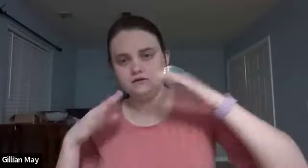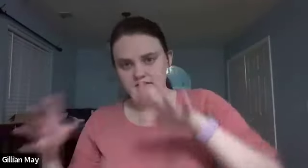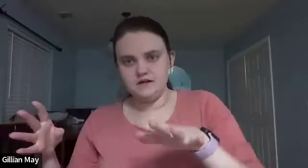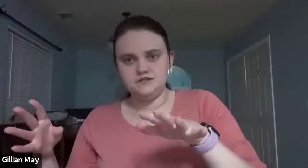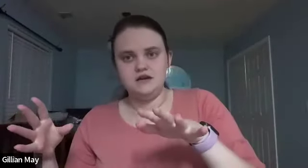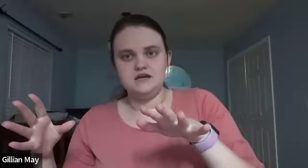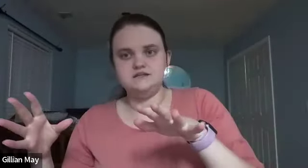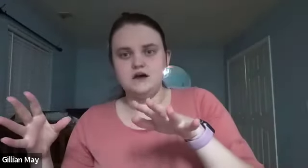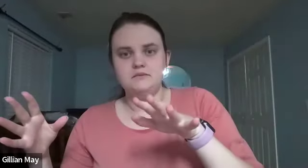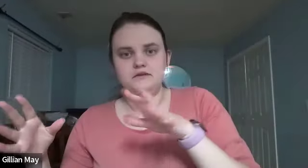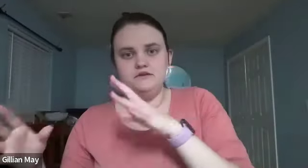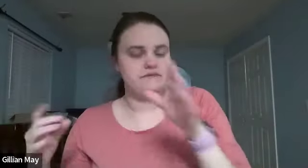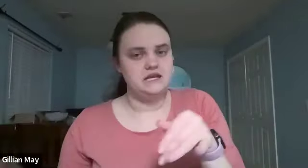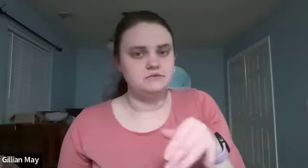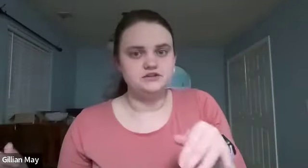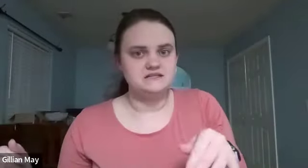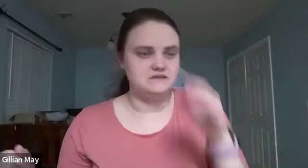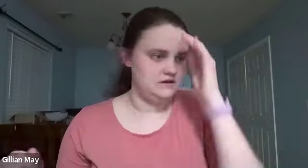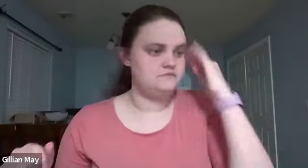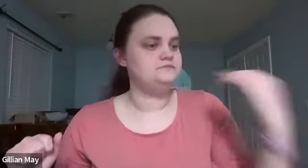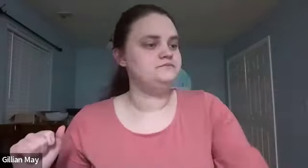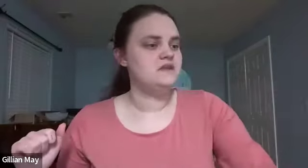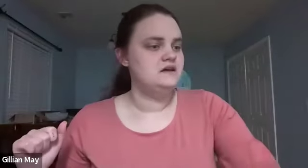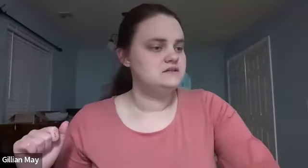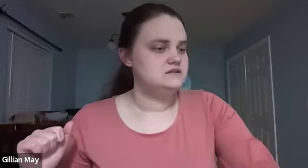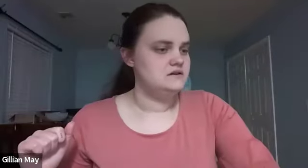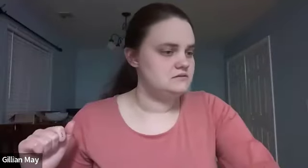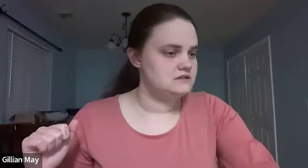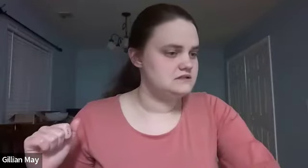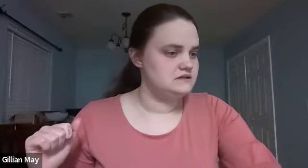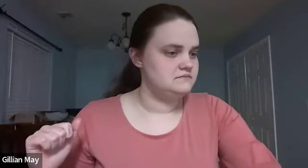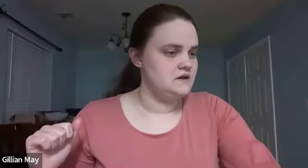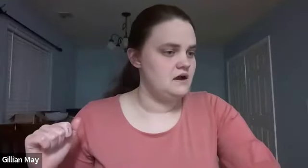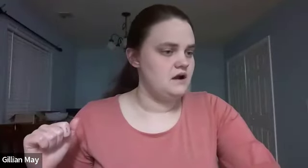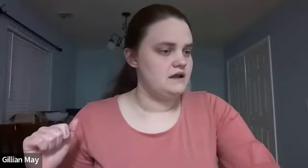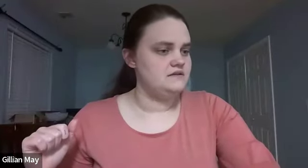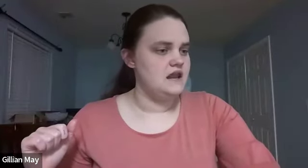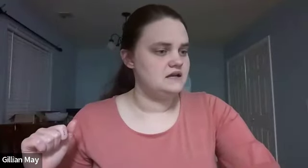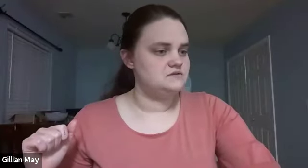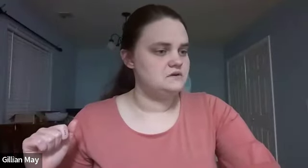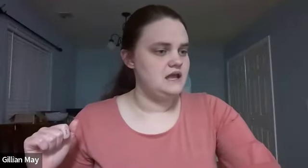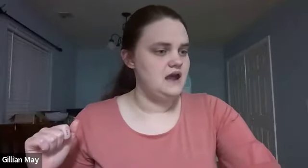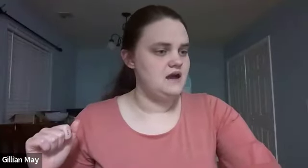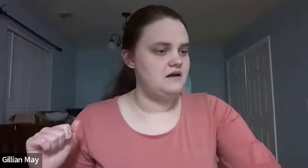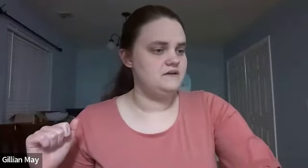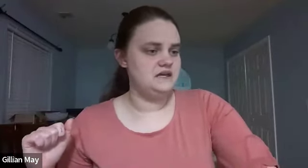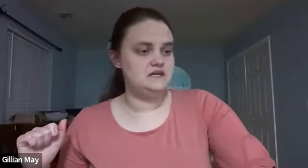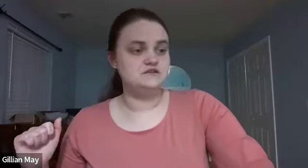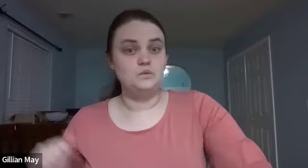leave it up to you guys if you have any animals you guys can think of. So let's see. All right, the next one I have is